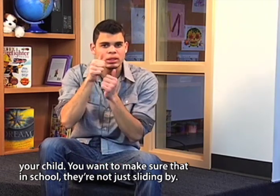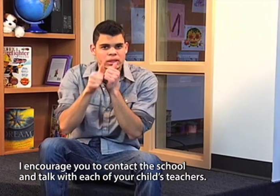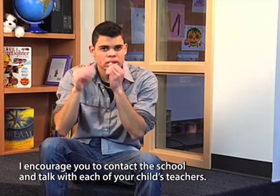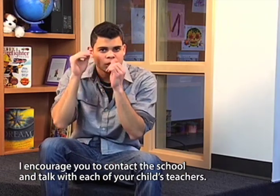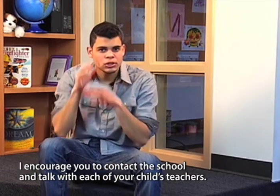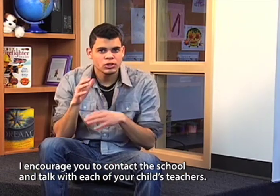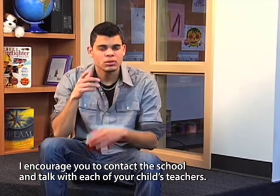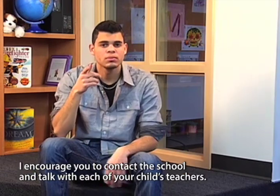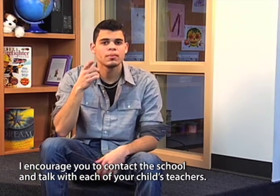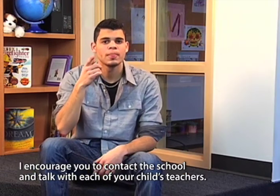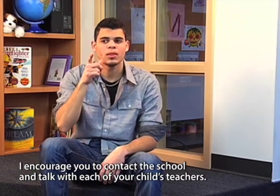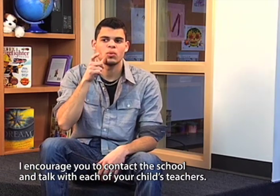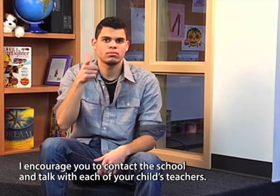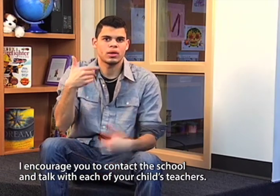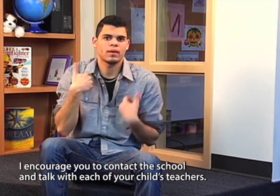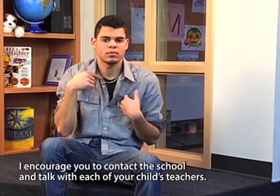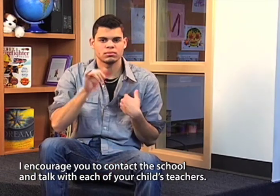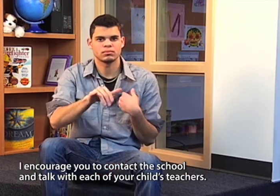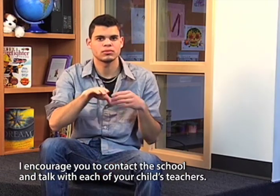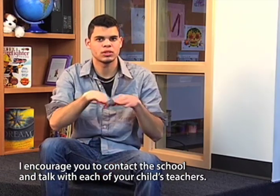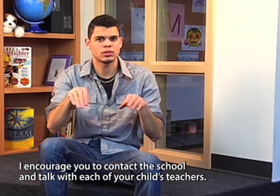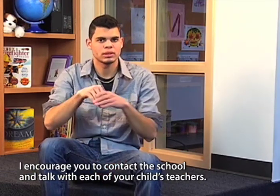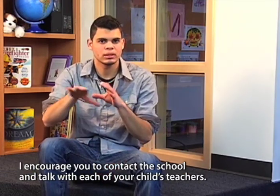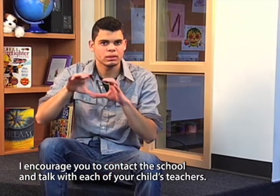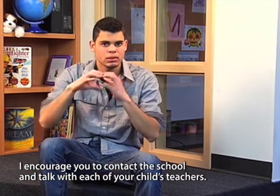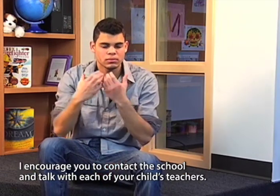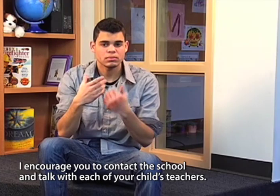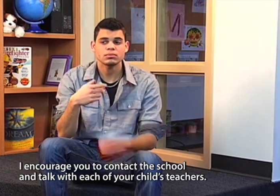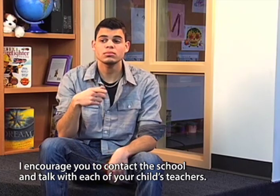I encourage you to contact the school and talk with each of your child's teachers.